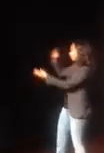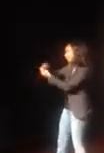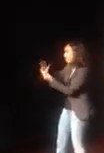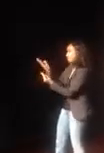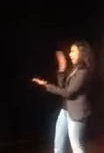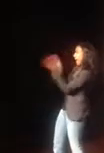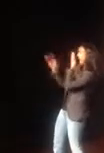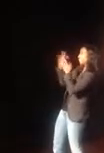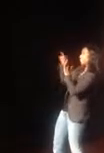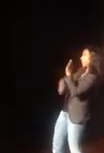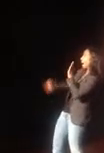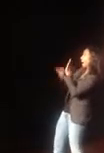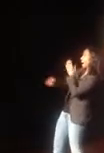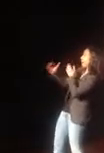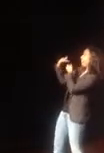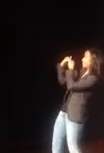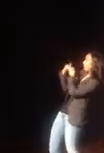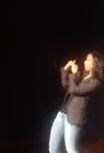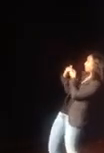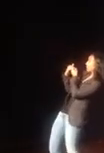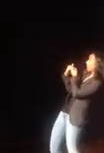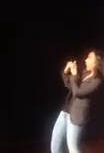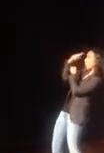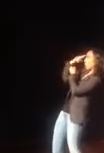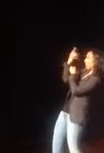from age 3 until age